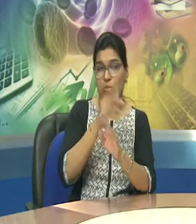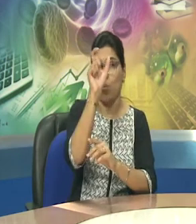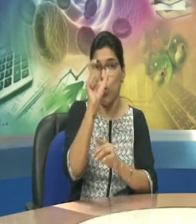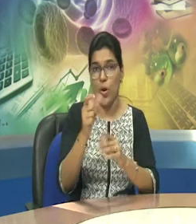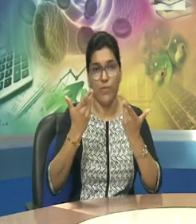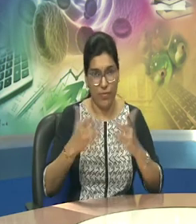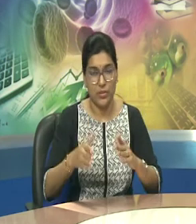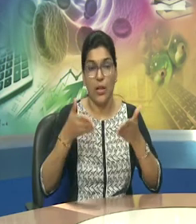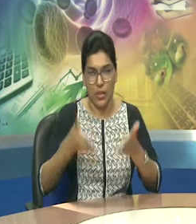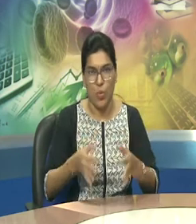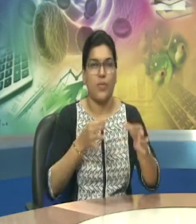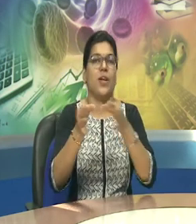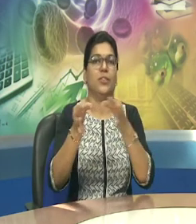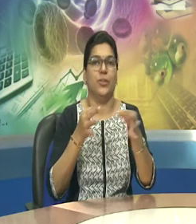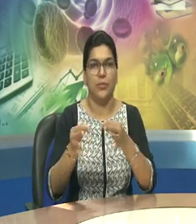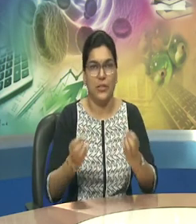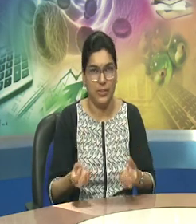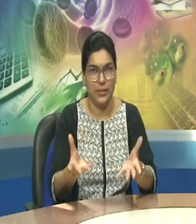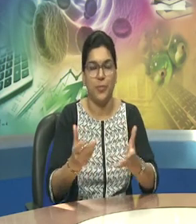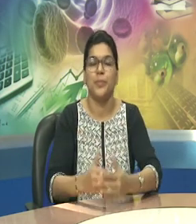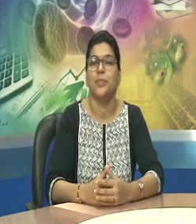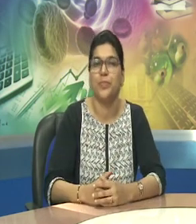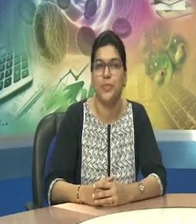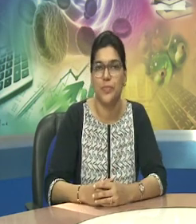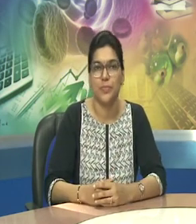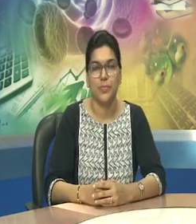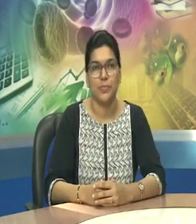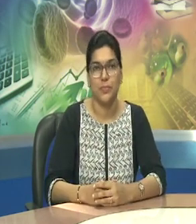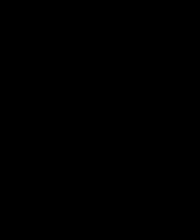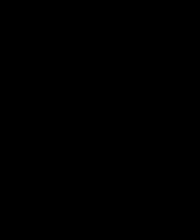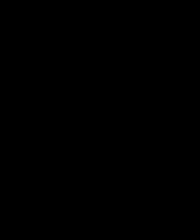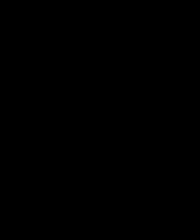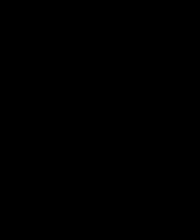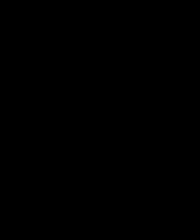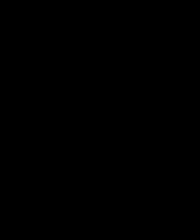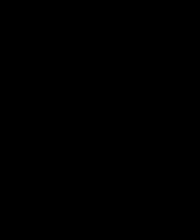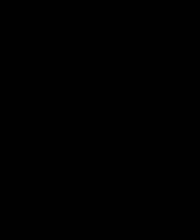Explanation. The words are finished. Now let's begin with explanation.